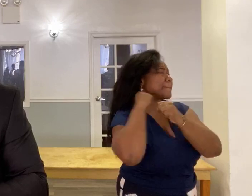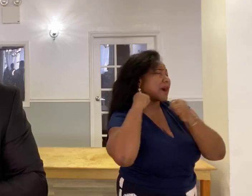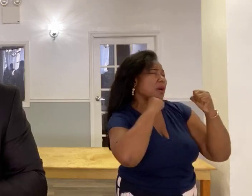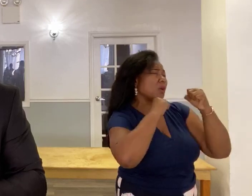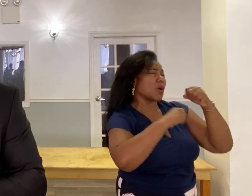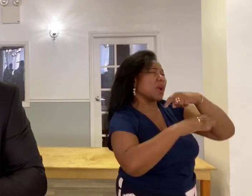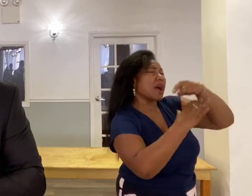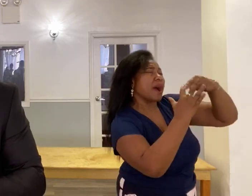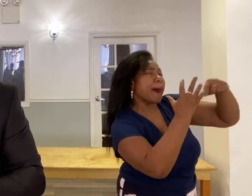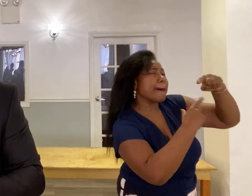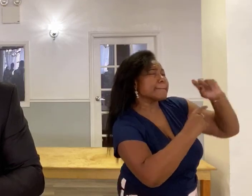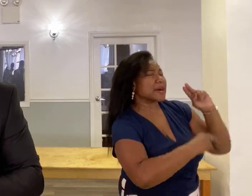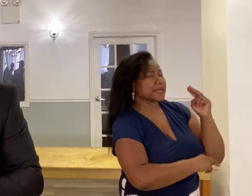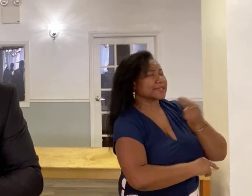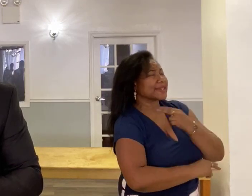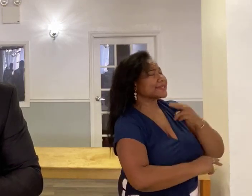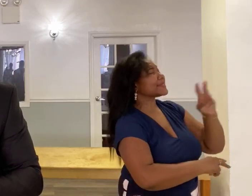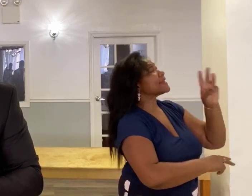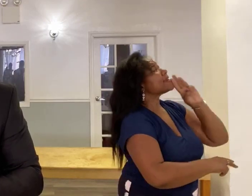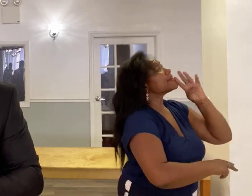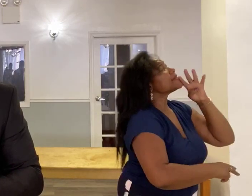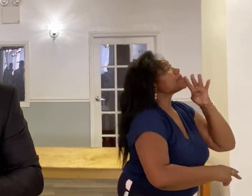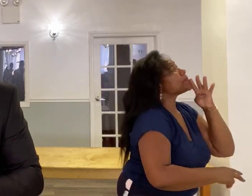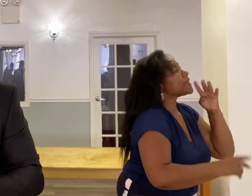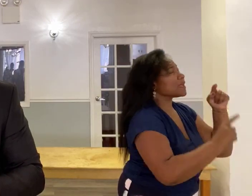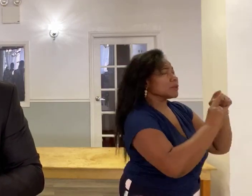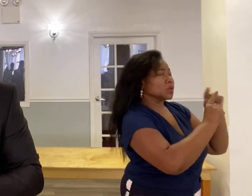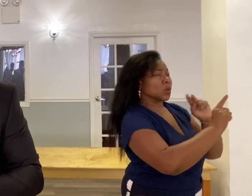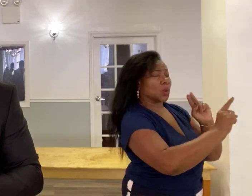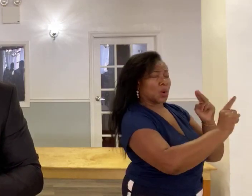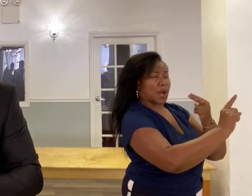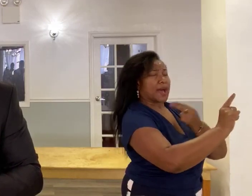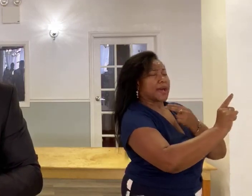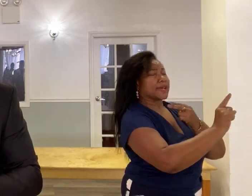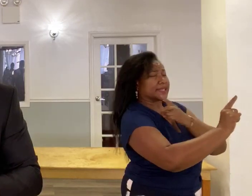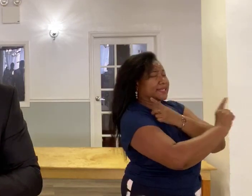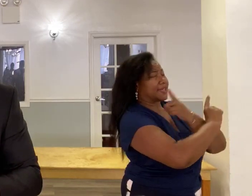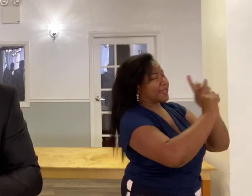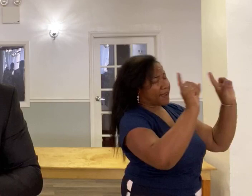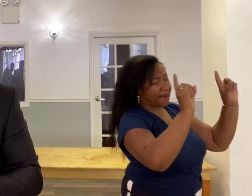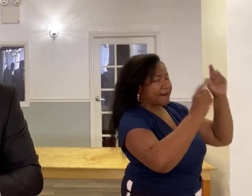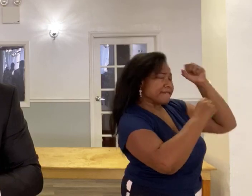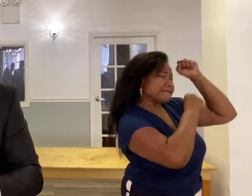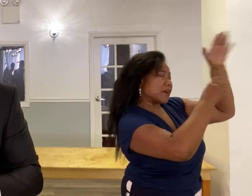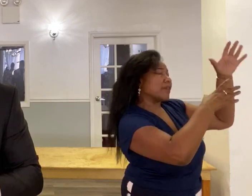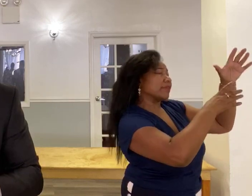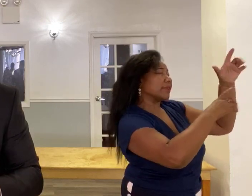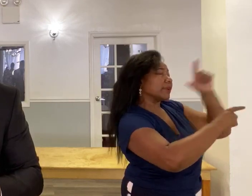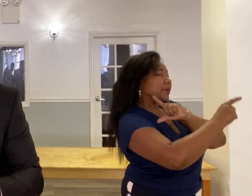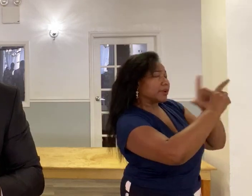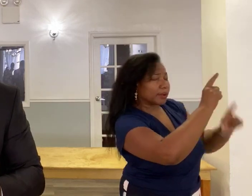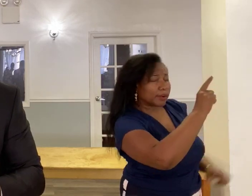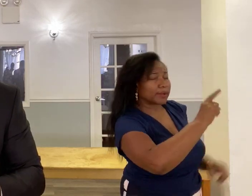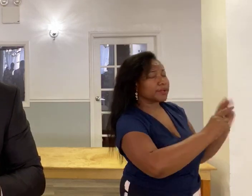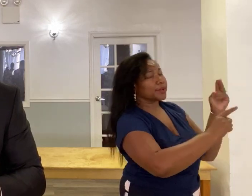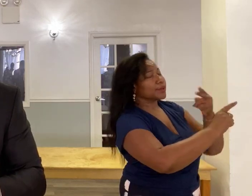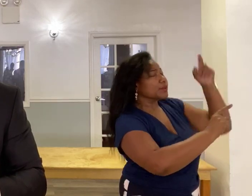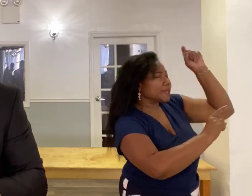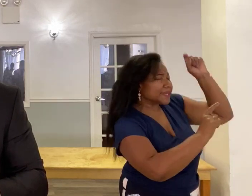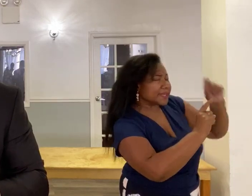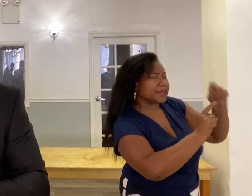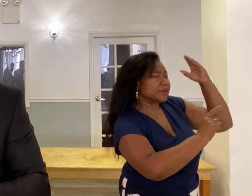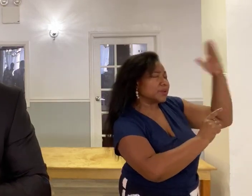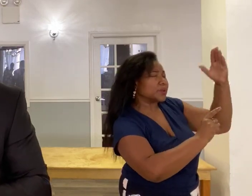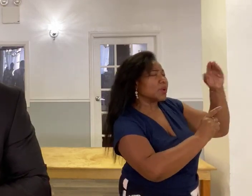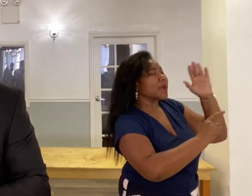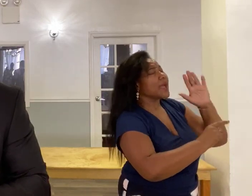God, that you would speak to us, dear Father. And Lord, we need you. We need you. Lord God, we need you